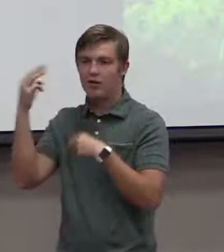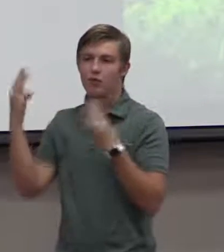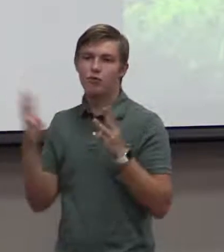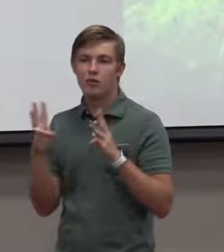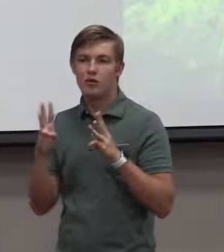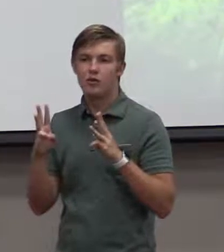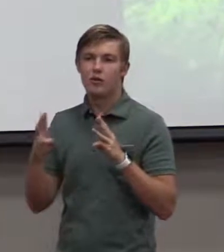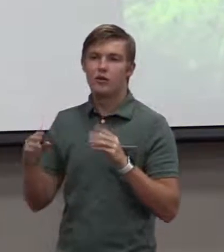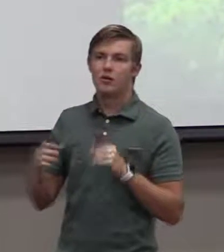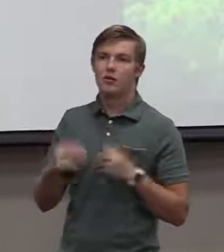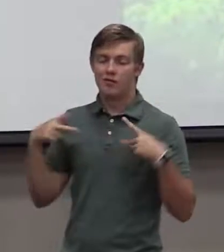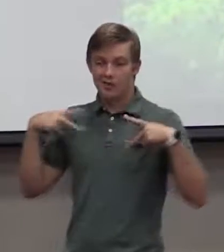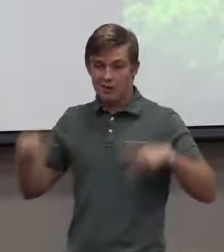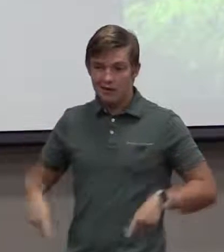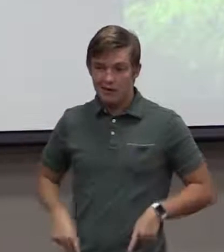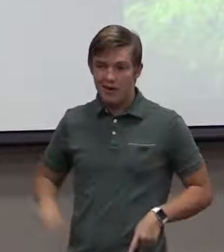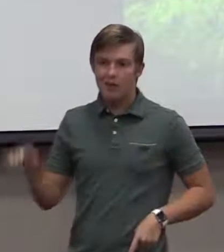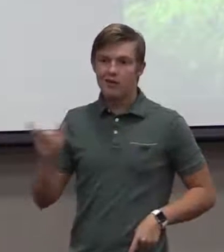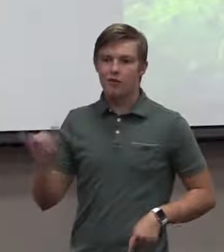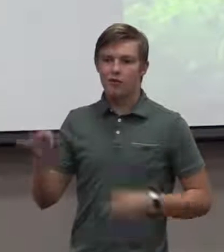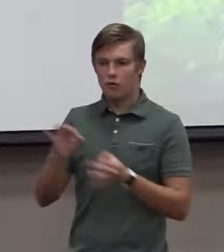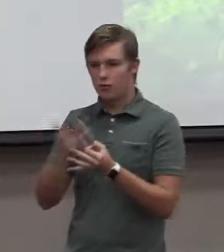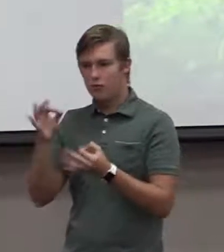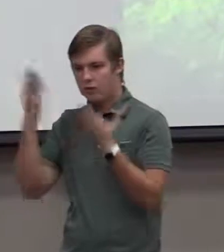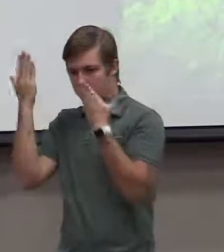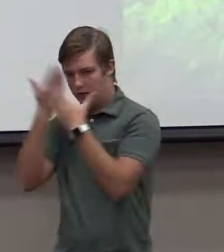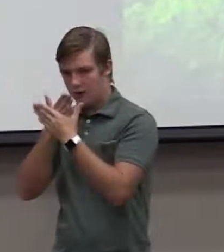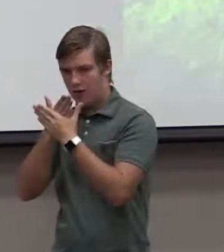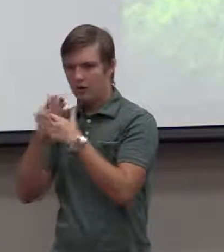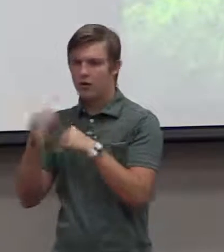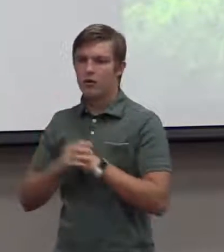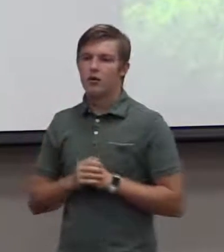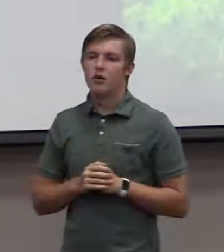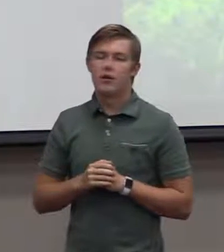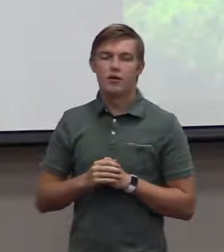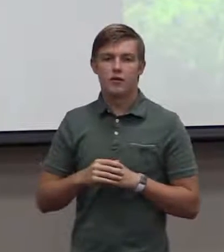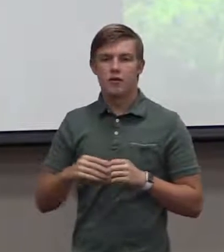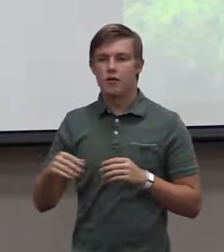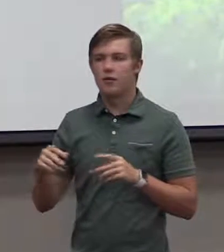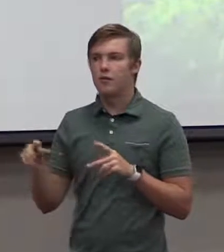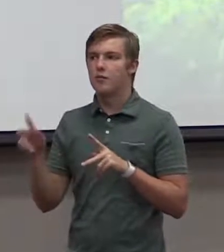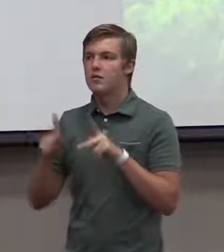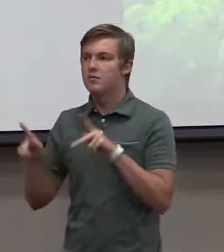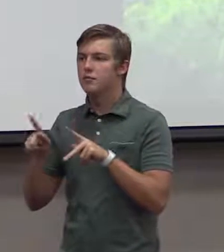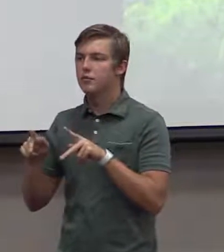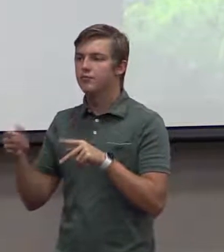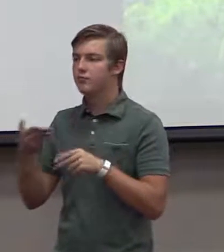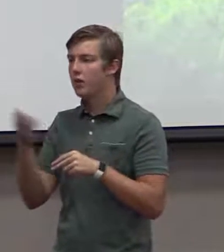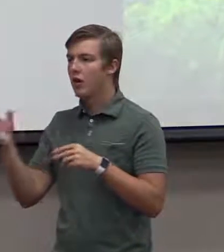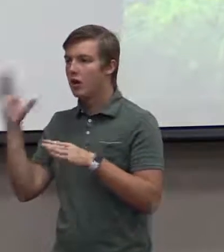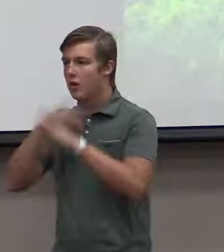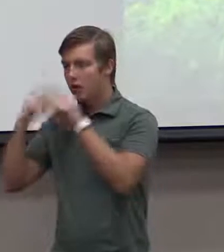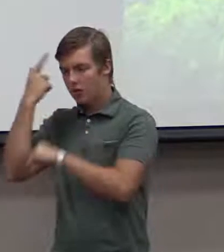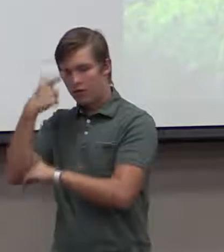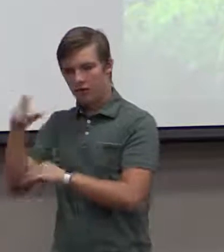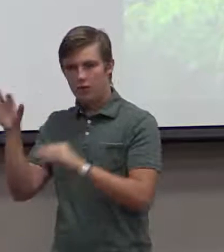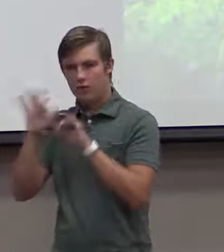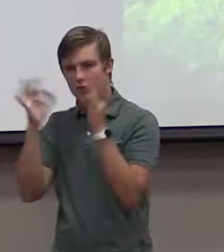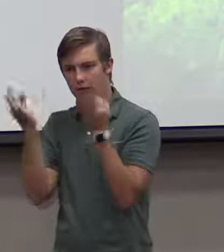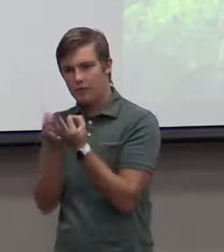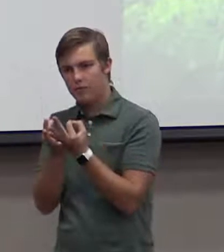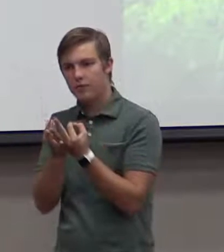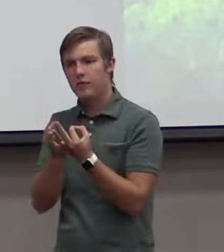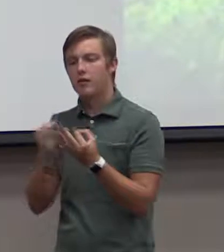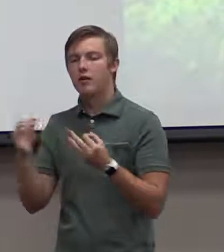dark in a lot of ways, which is why the church stands out so much. When people are looking for family, we have a Father, and we have brothers and sisters. When people are looking